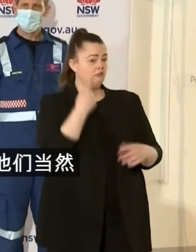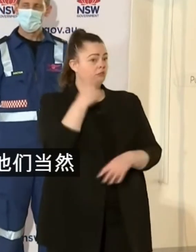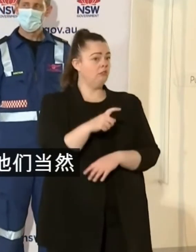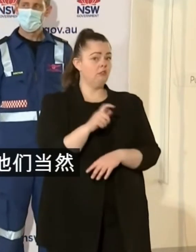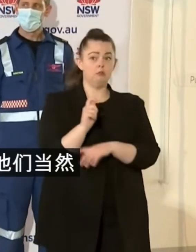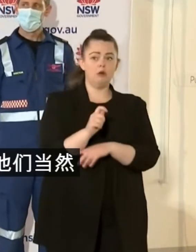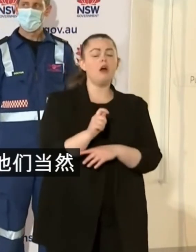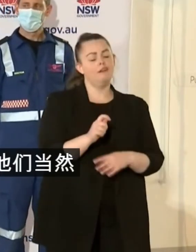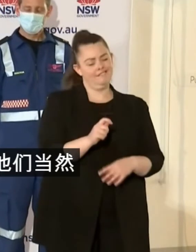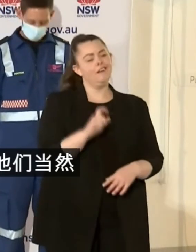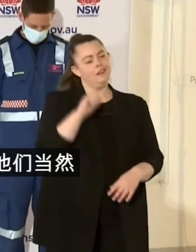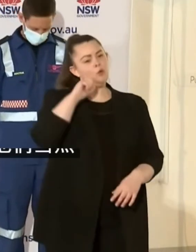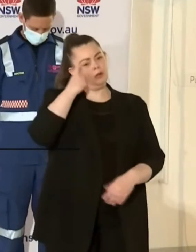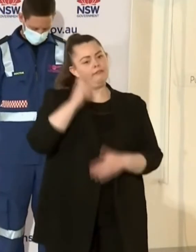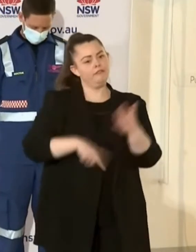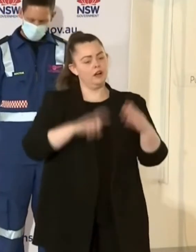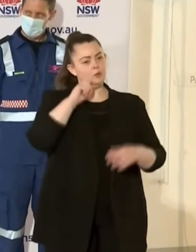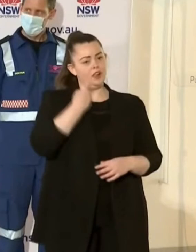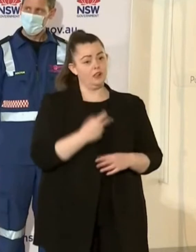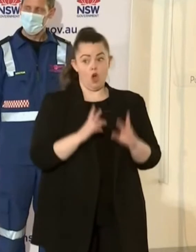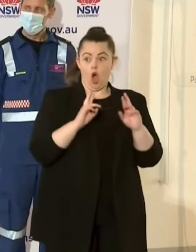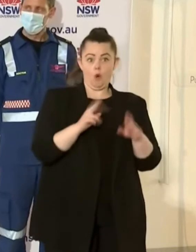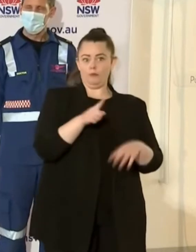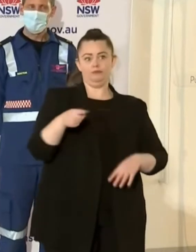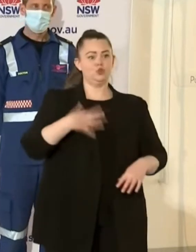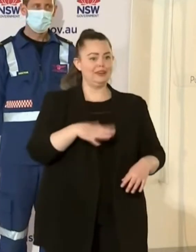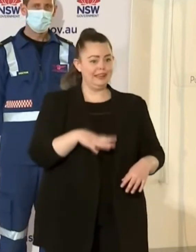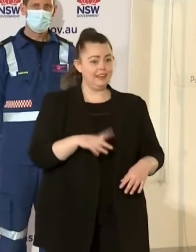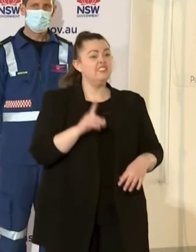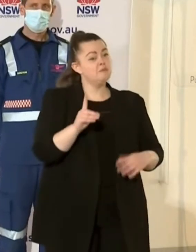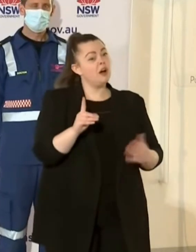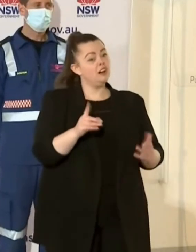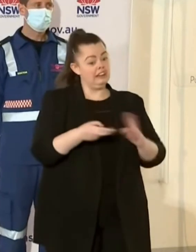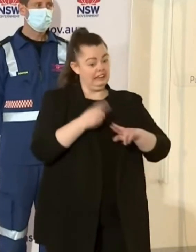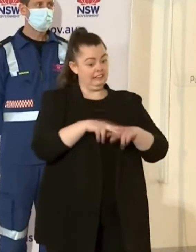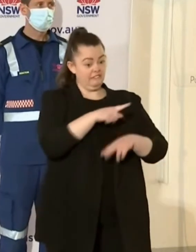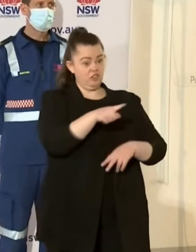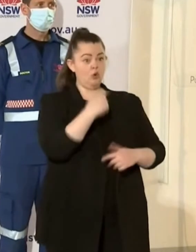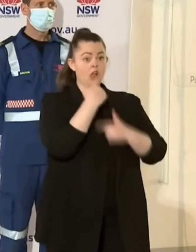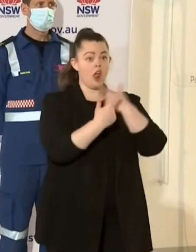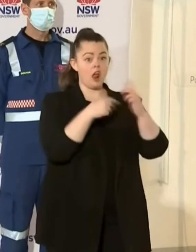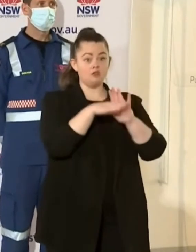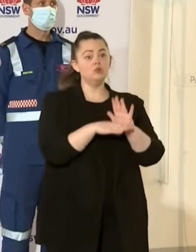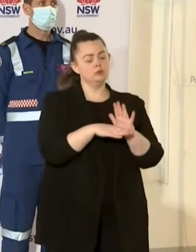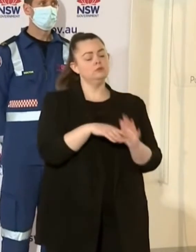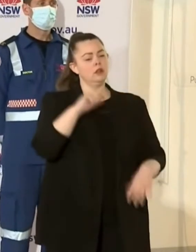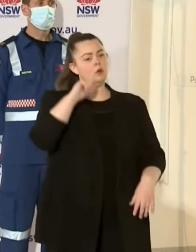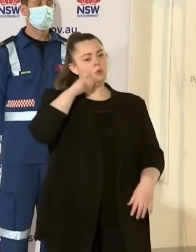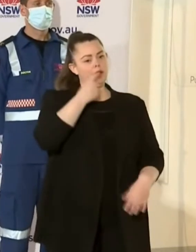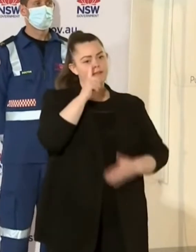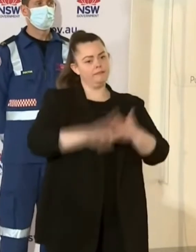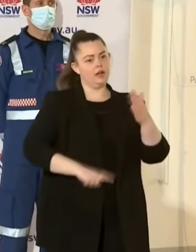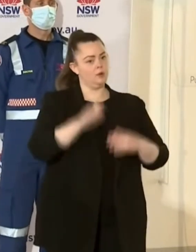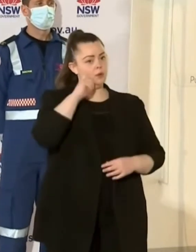can issue the fines. Hopefully they don't need to do that. Sorry, I'm sorry, you haven't asked a question yet. With the lockdown